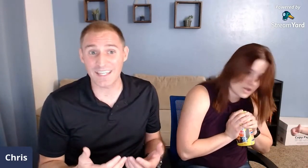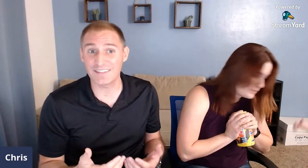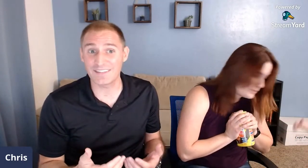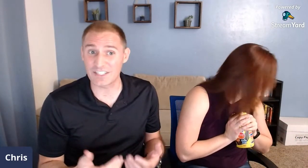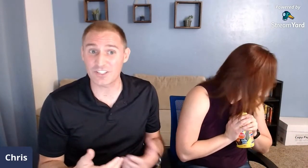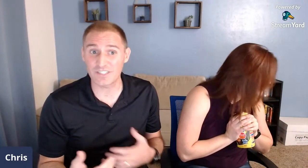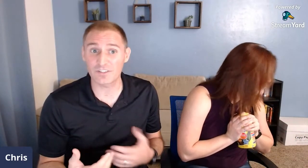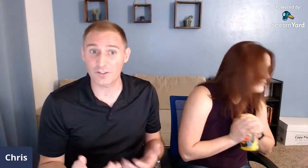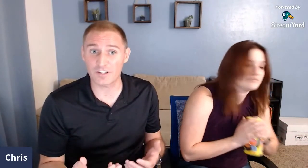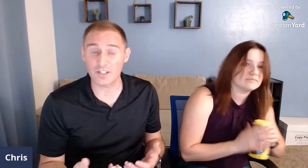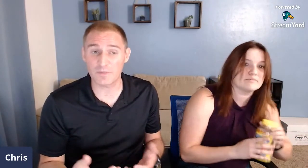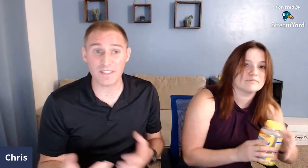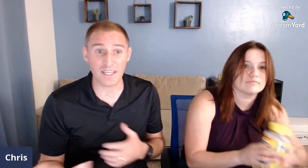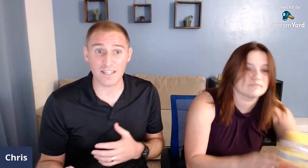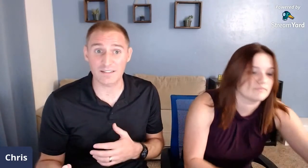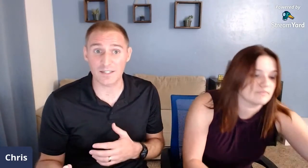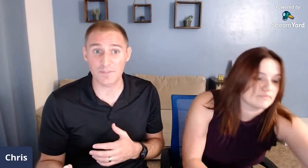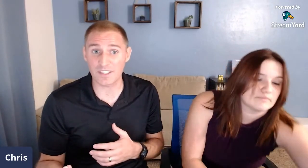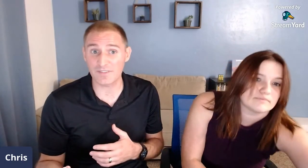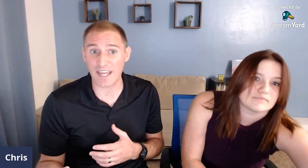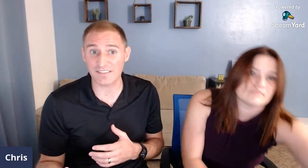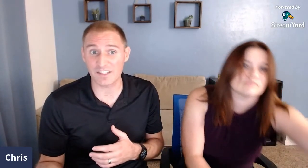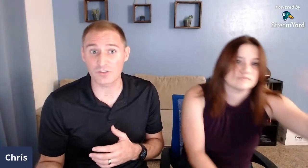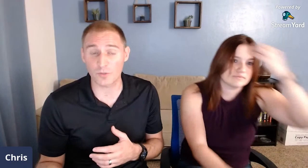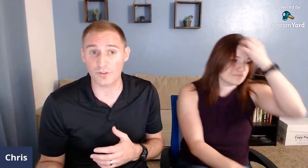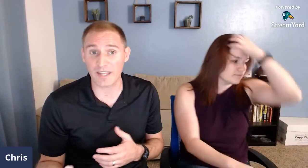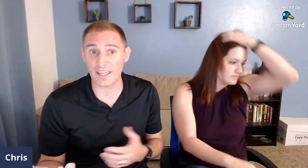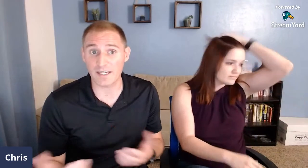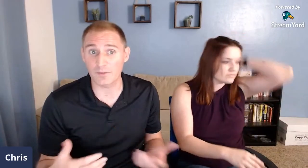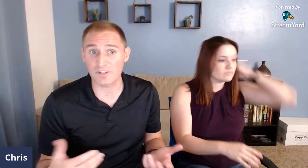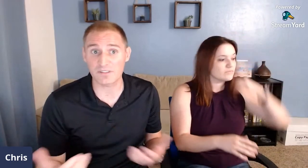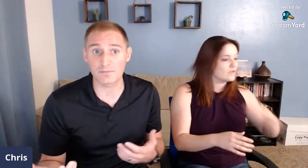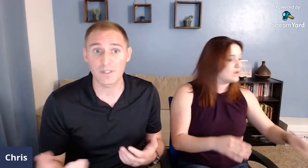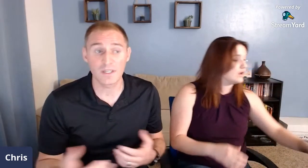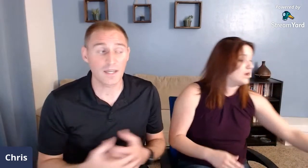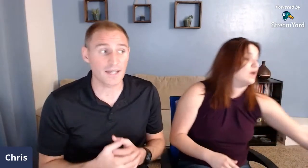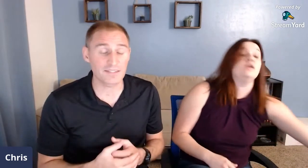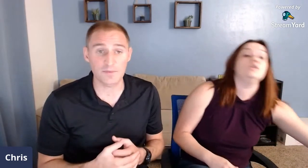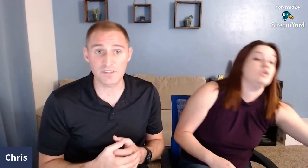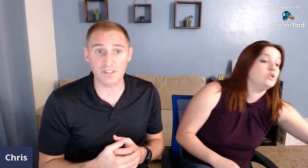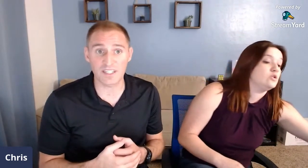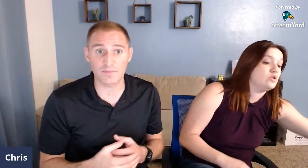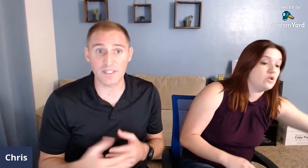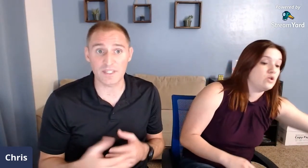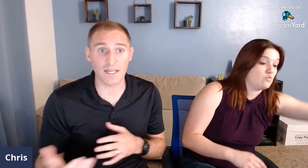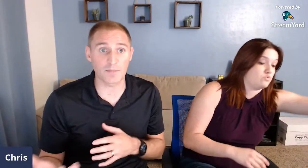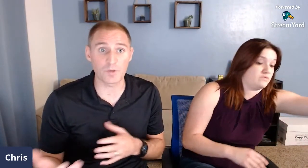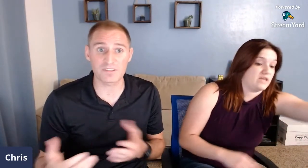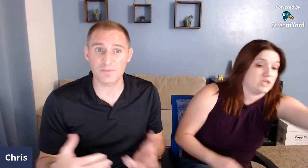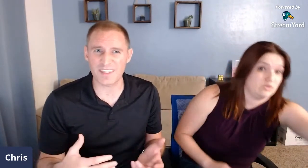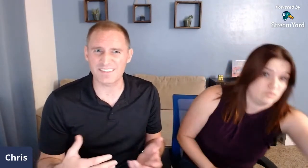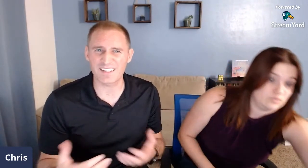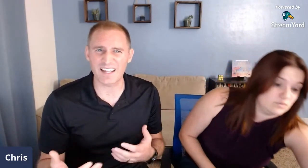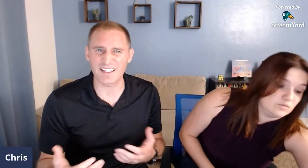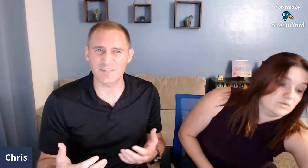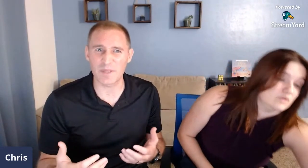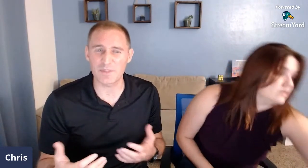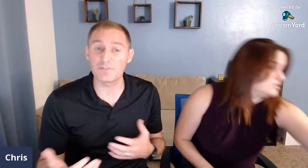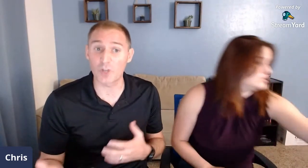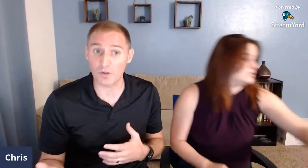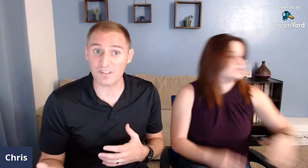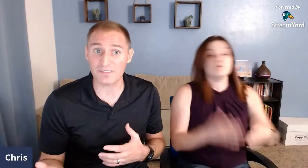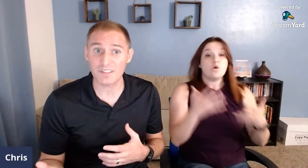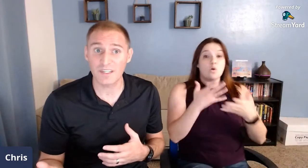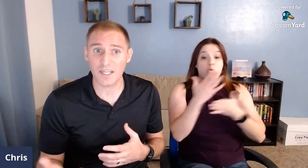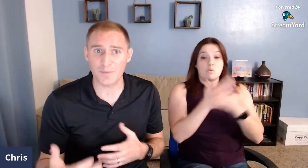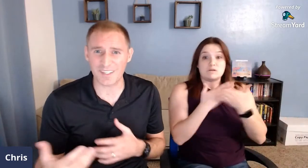ahead and taking the initiative to learn a little bit, and you can even ask the interpreter, hey, what's some tips you can give me? What's some things that maybe